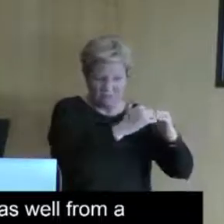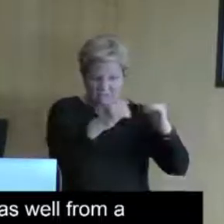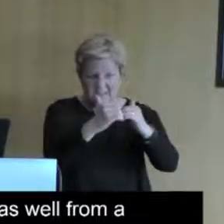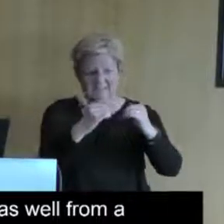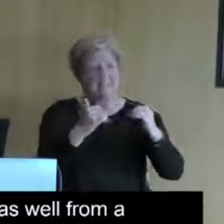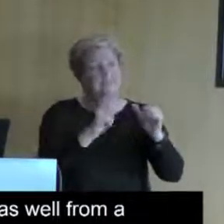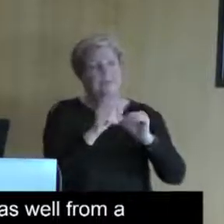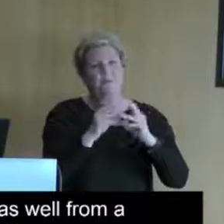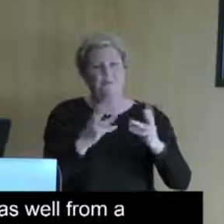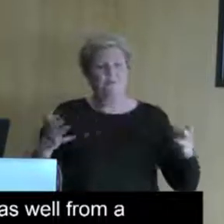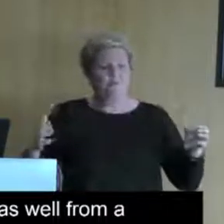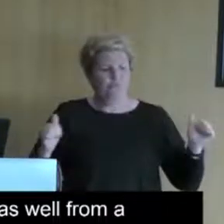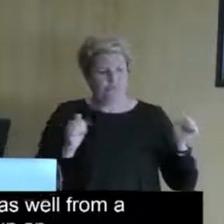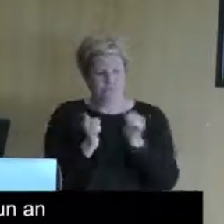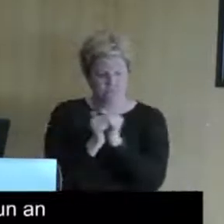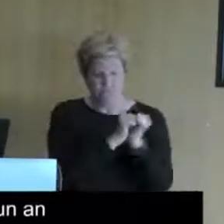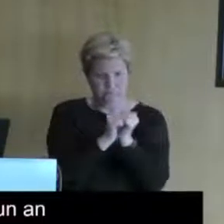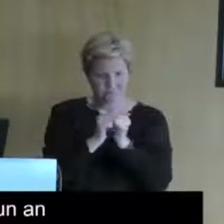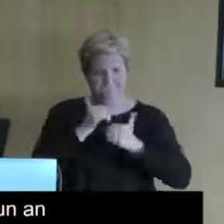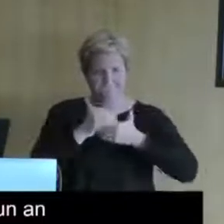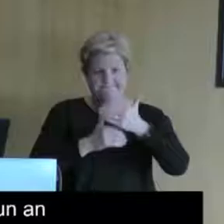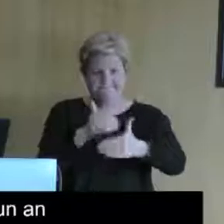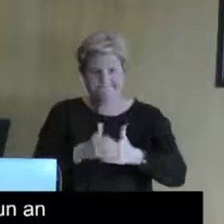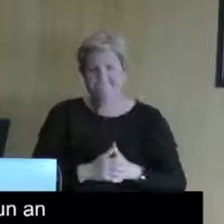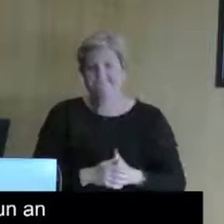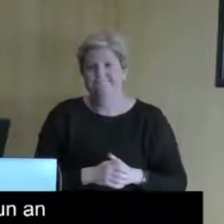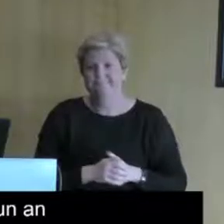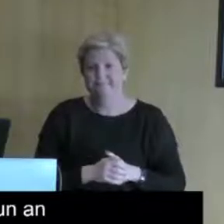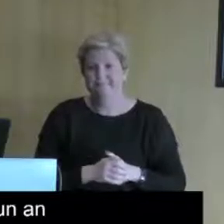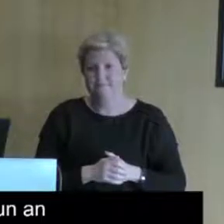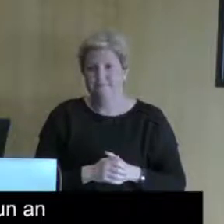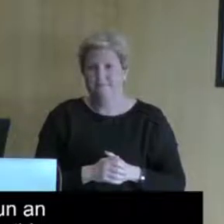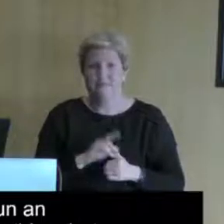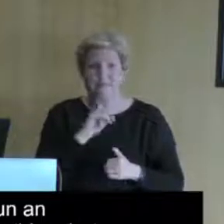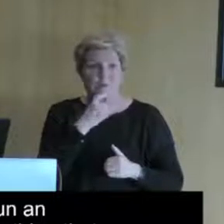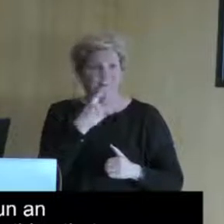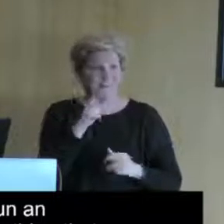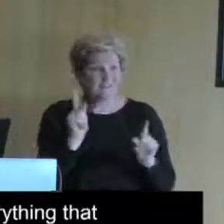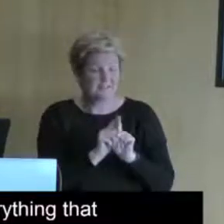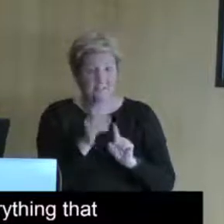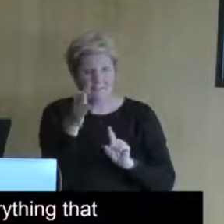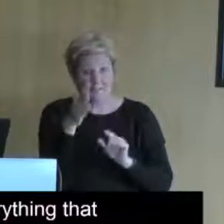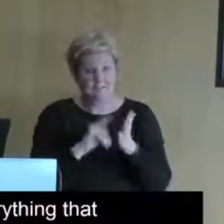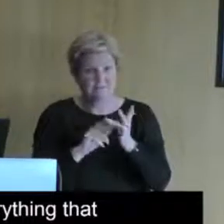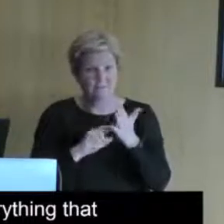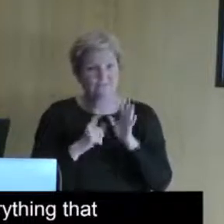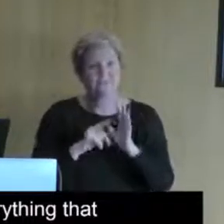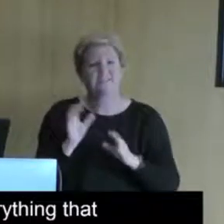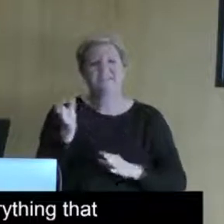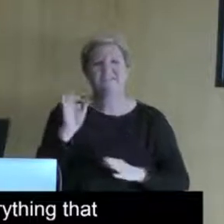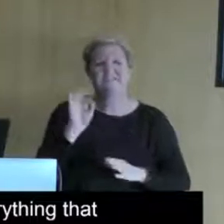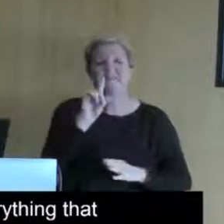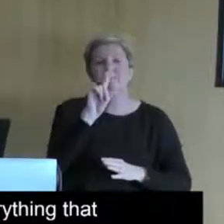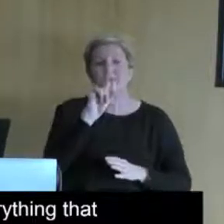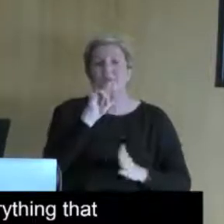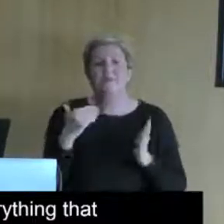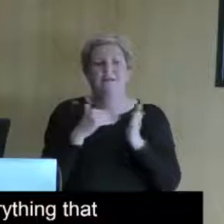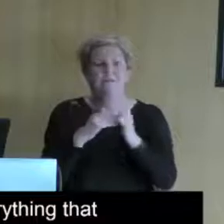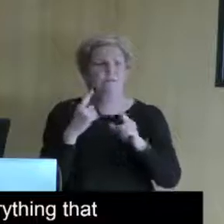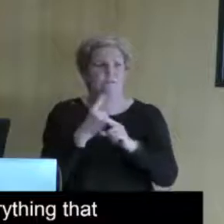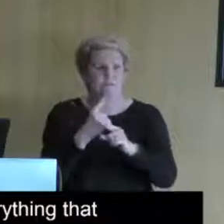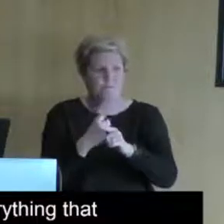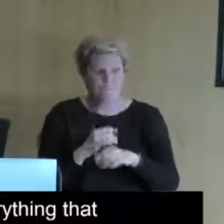the implementation of the Victorian Housing Register, because we see as well, from a client perspective,